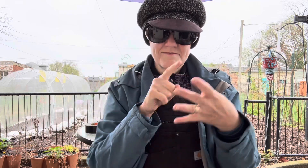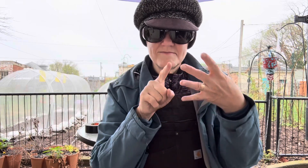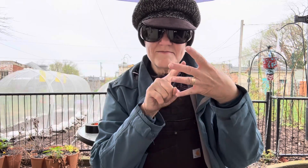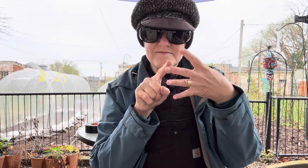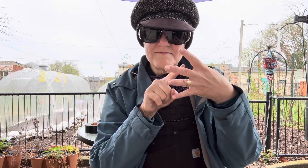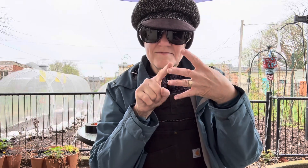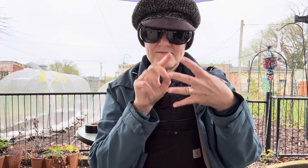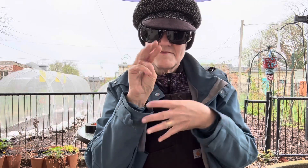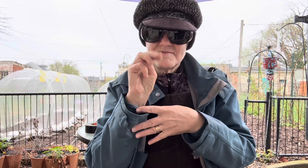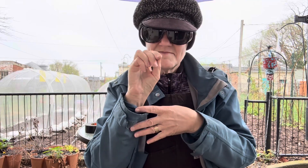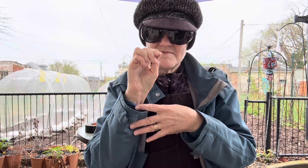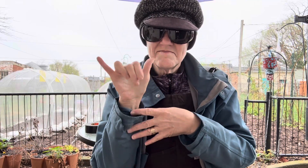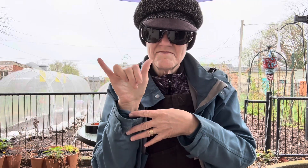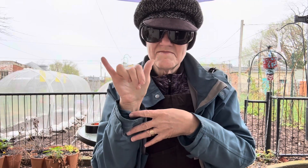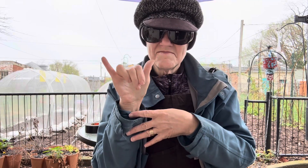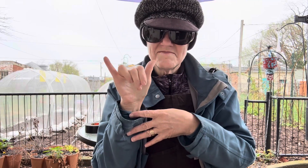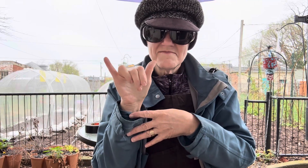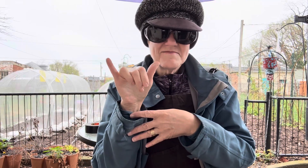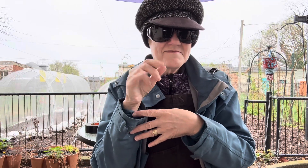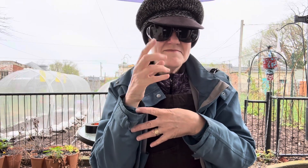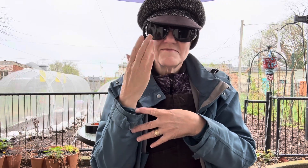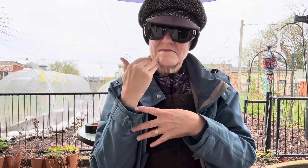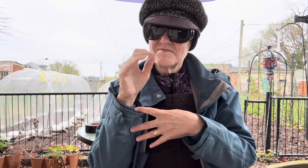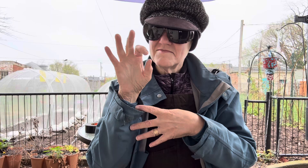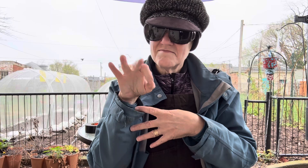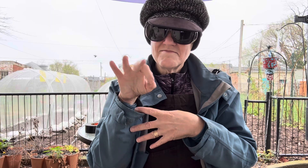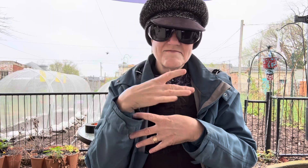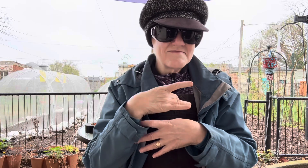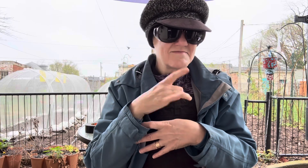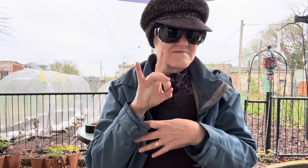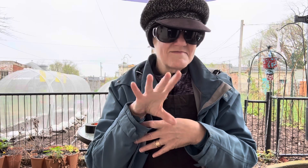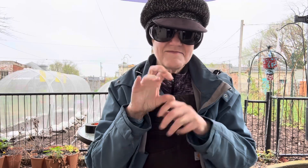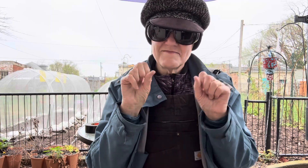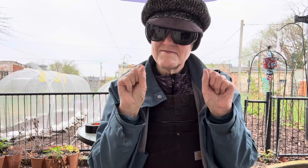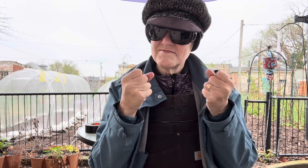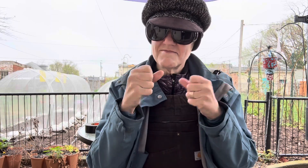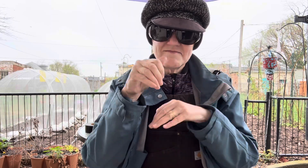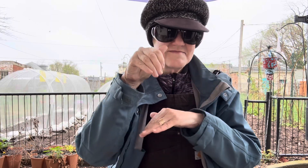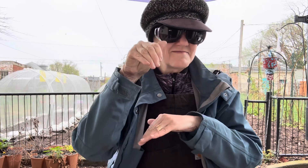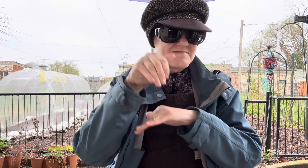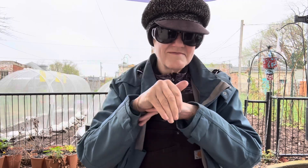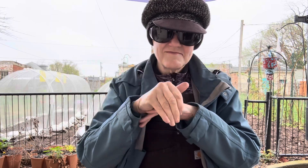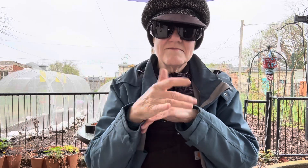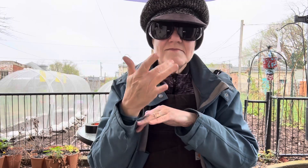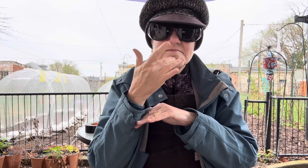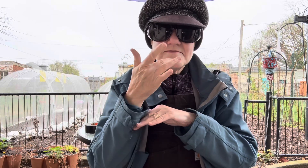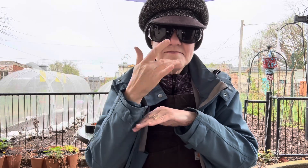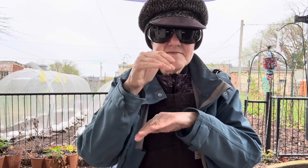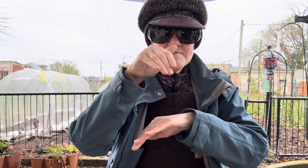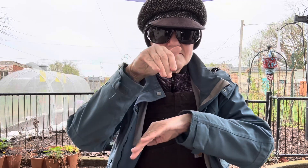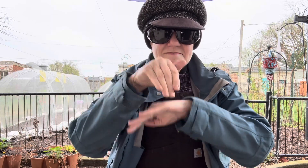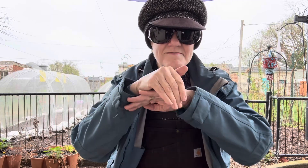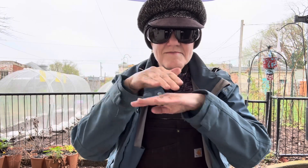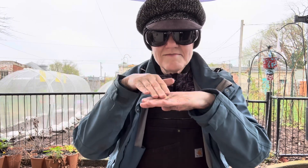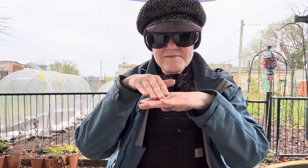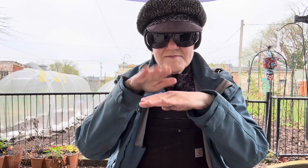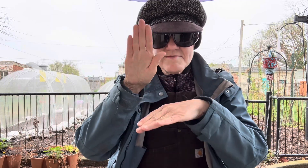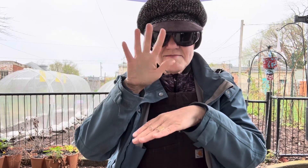Mother's Day, mid-May. Sweet peppers do not like the cold. They don't like cold nights. They like nights